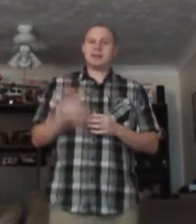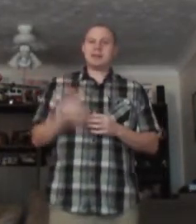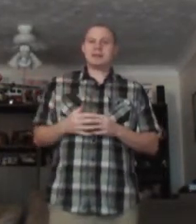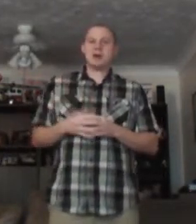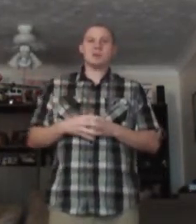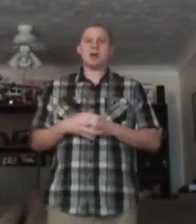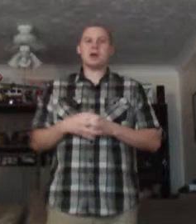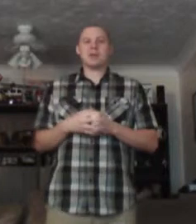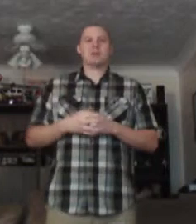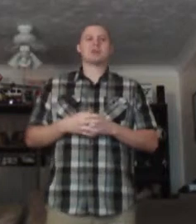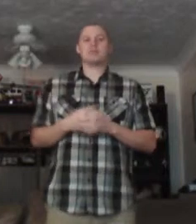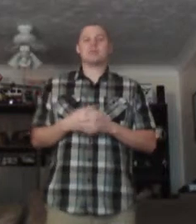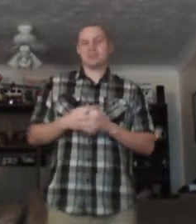to help you out with that part of your decision making.